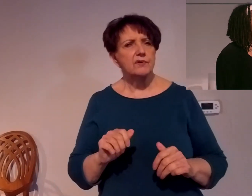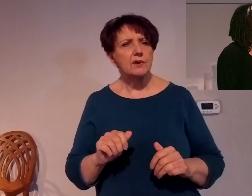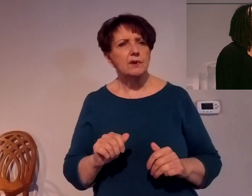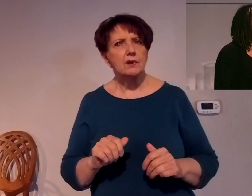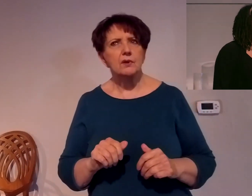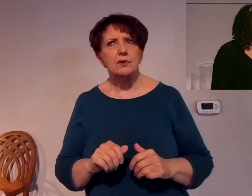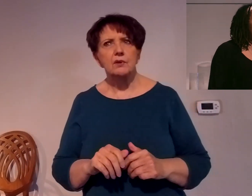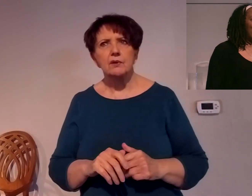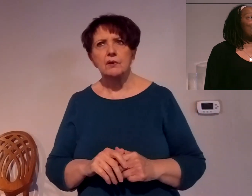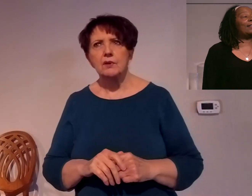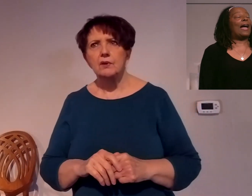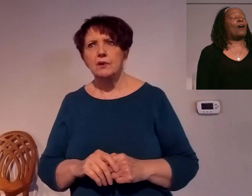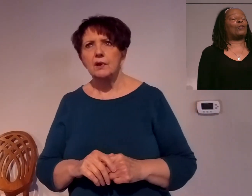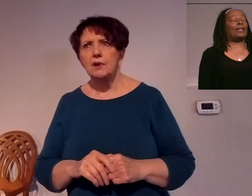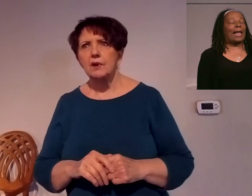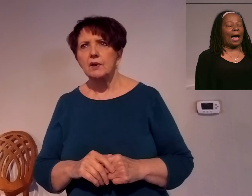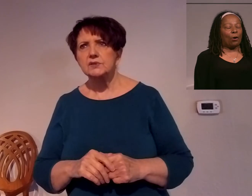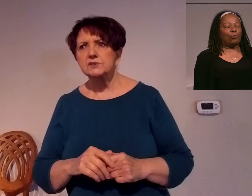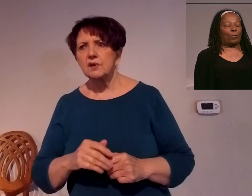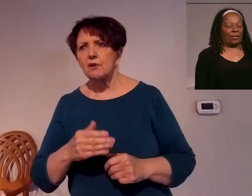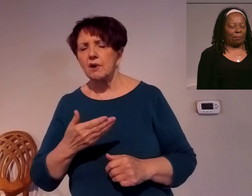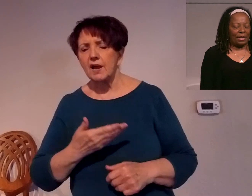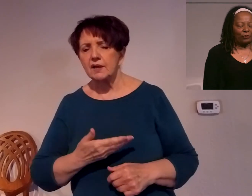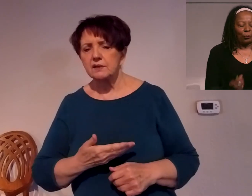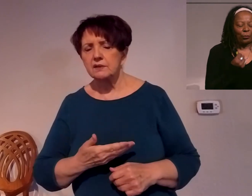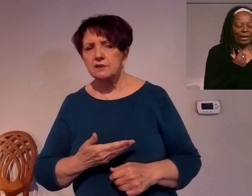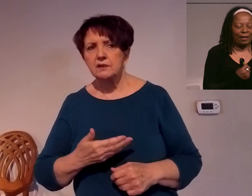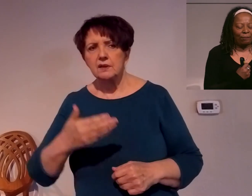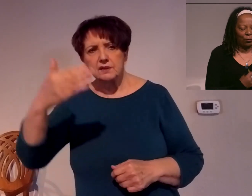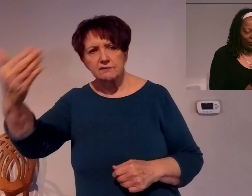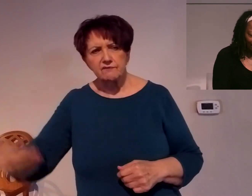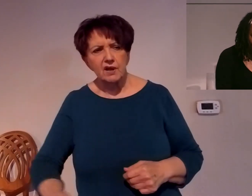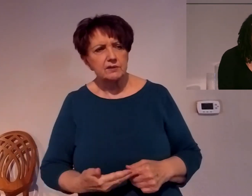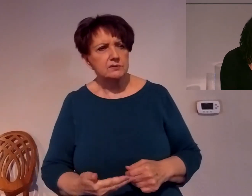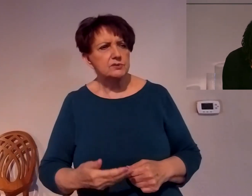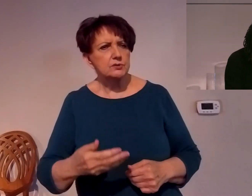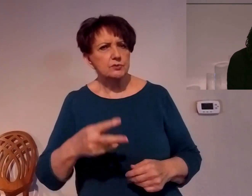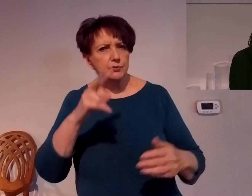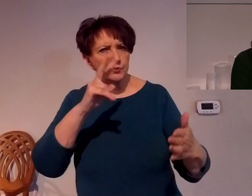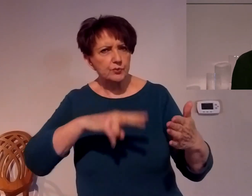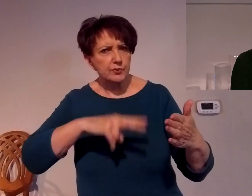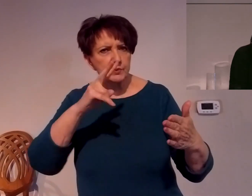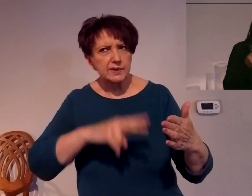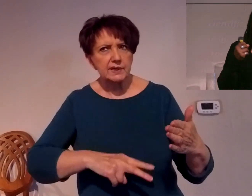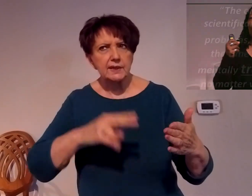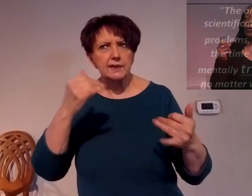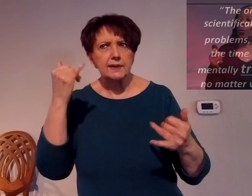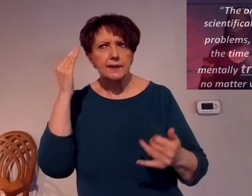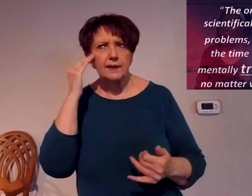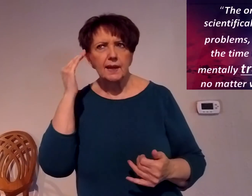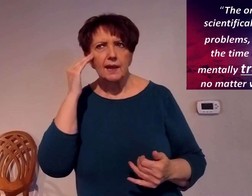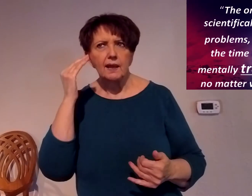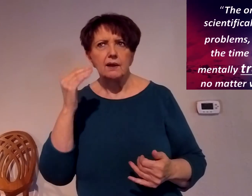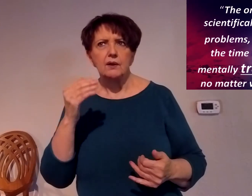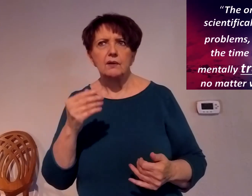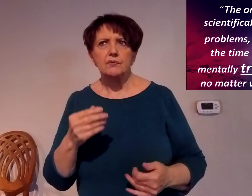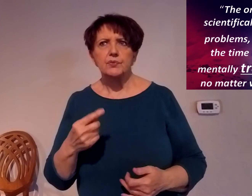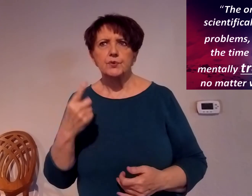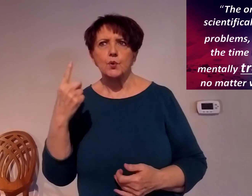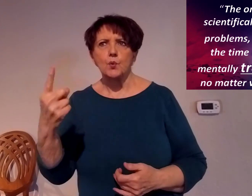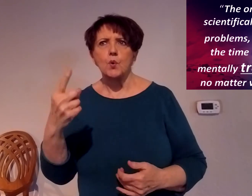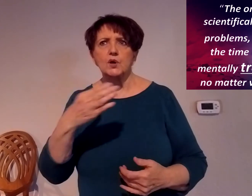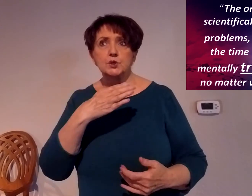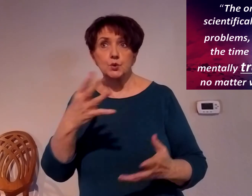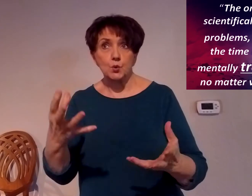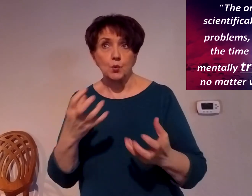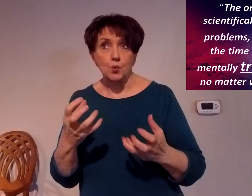I invite you to read it out loud with me to reinforce it and lock it in. The one who